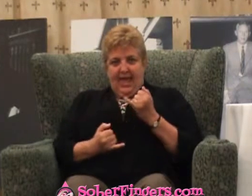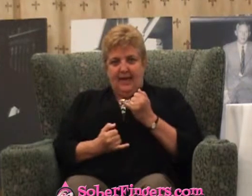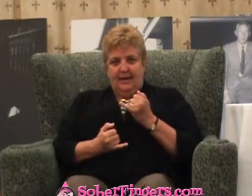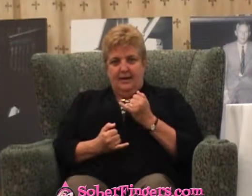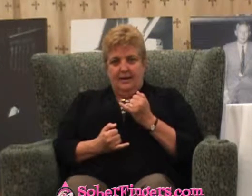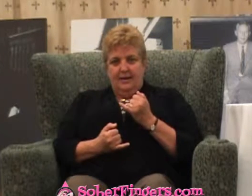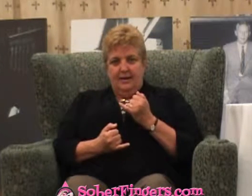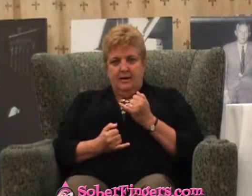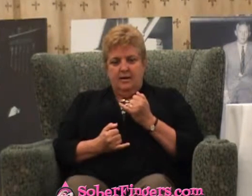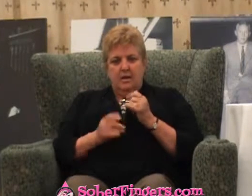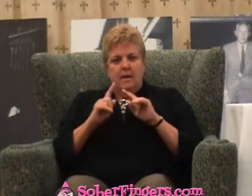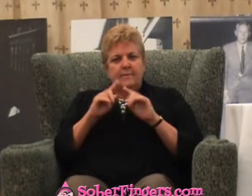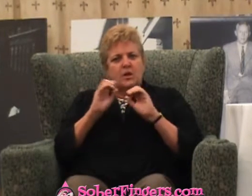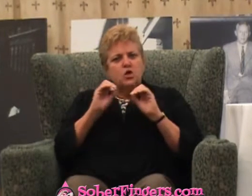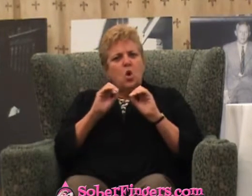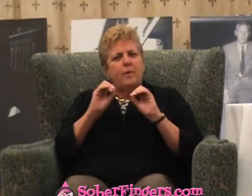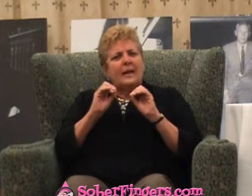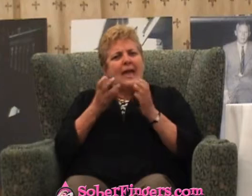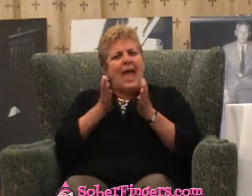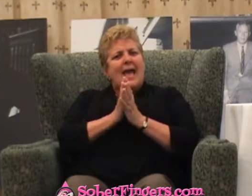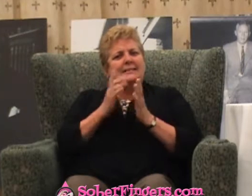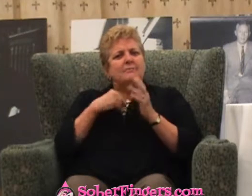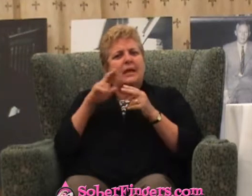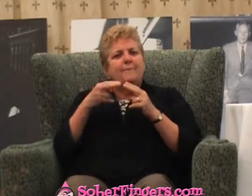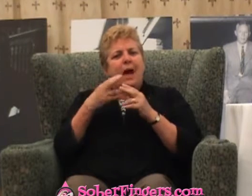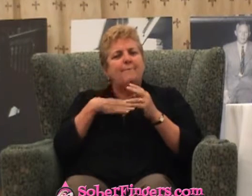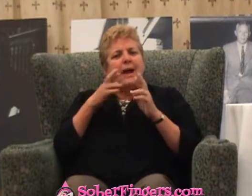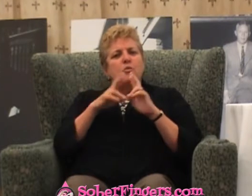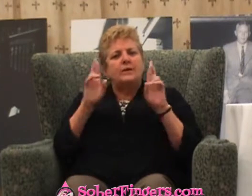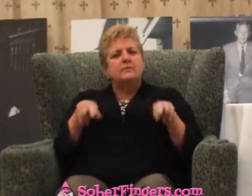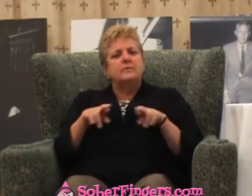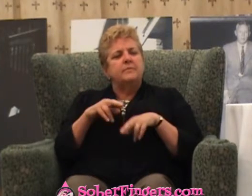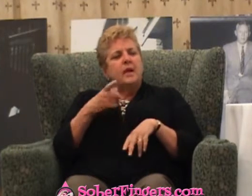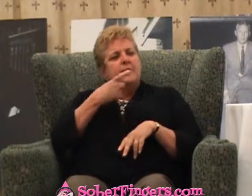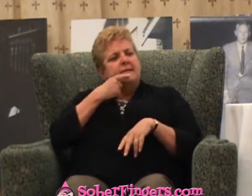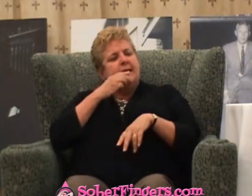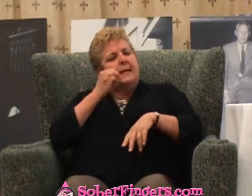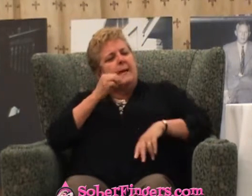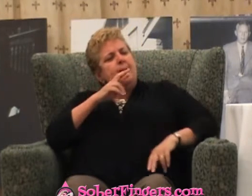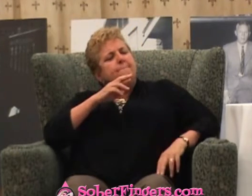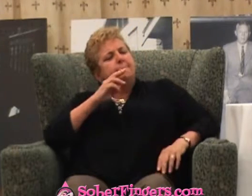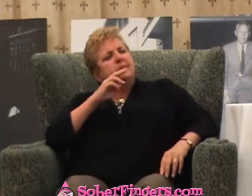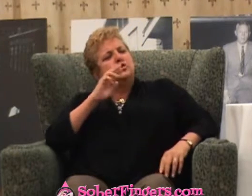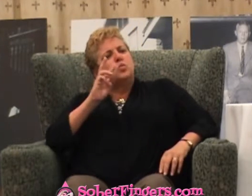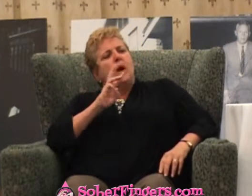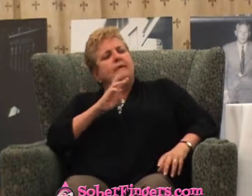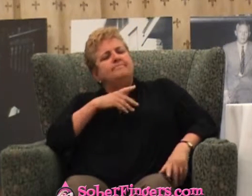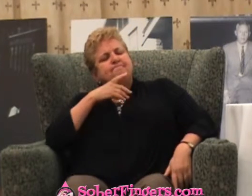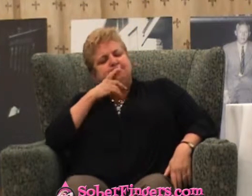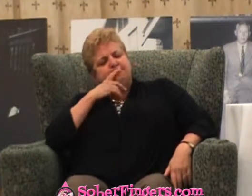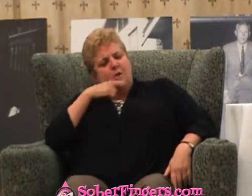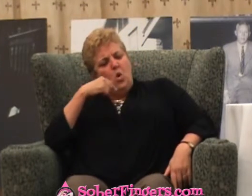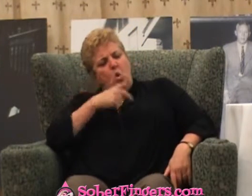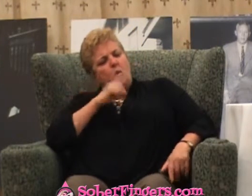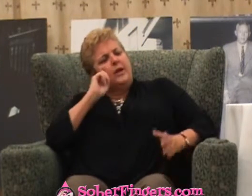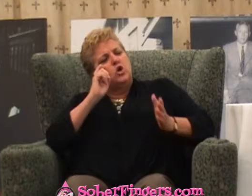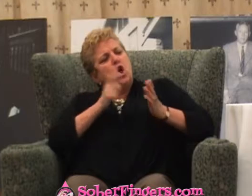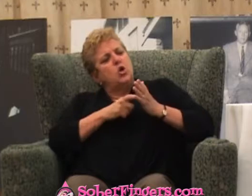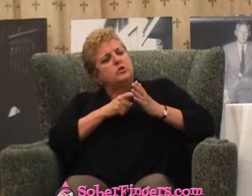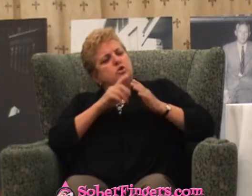me about the resume. And this smart-ass lawyer at the end of the table said, "Mr. White, we noticed you haven't been working as a lawyer